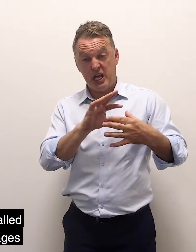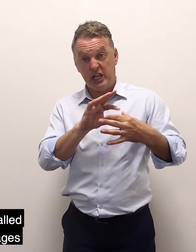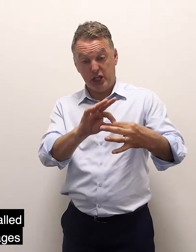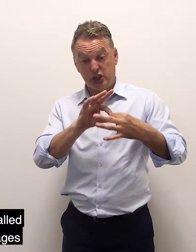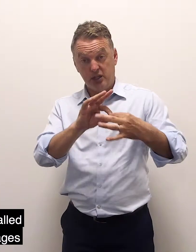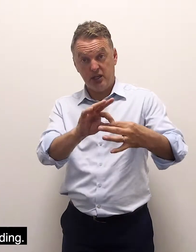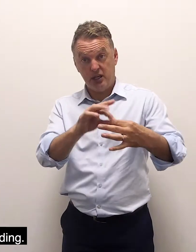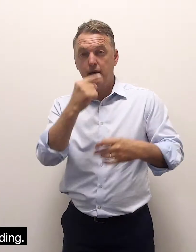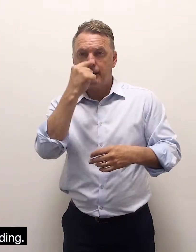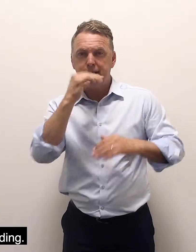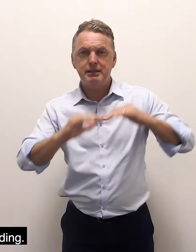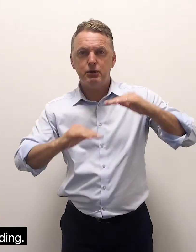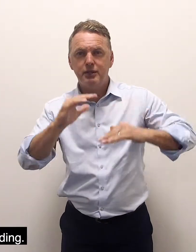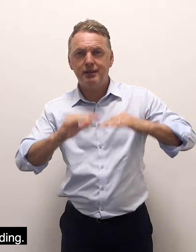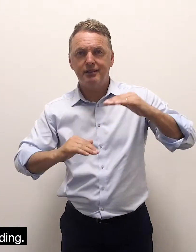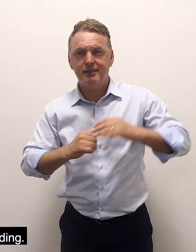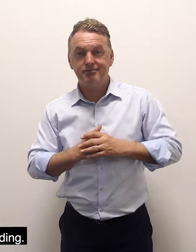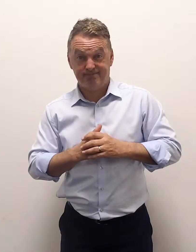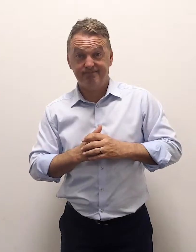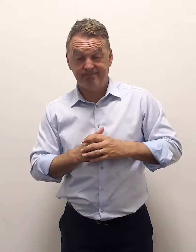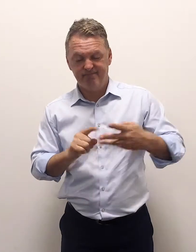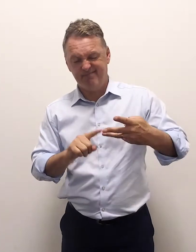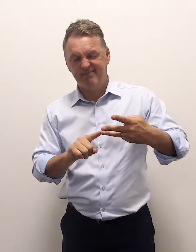information, linkages and capacity building.